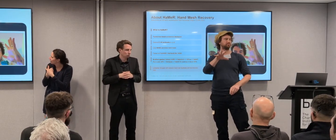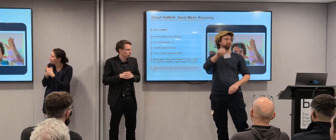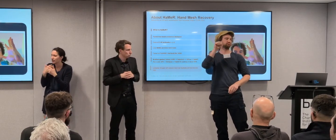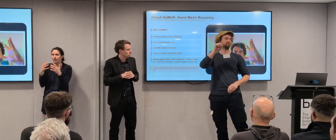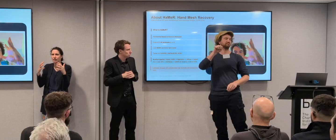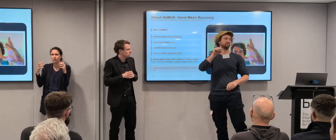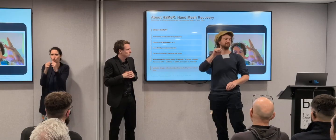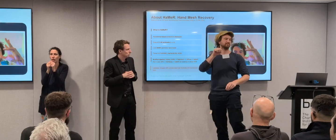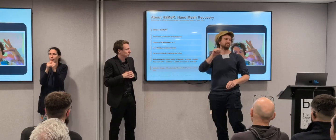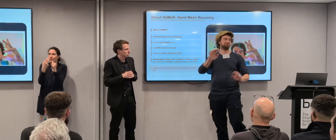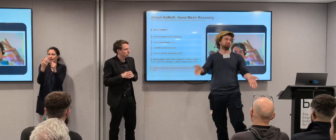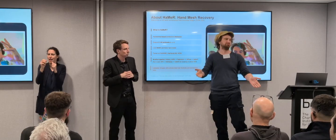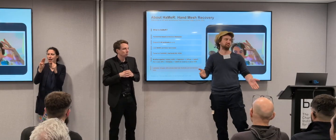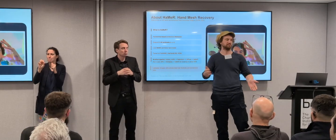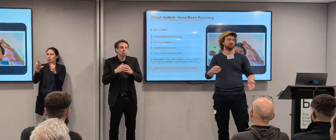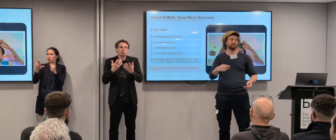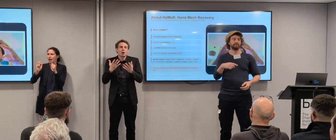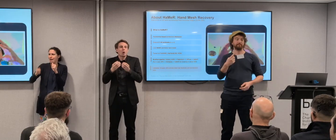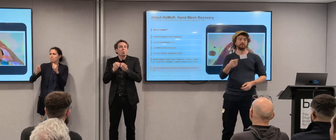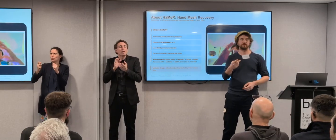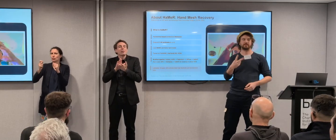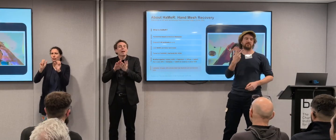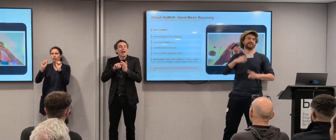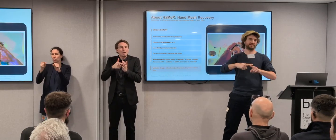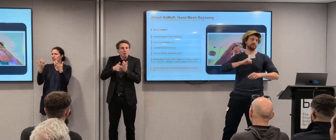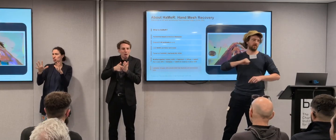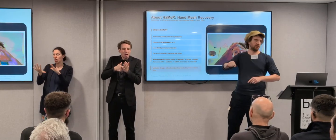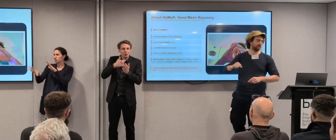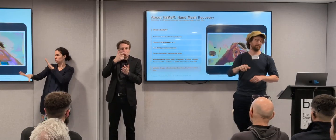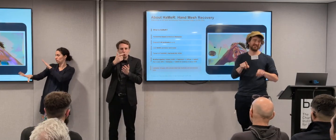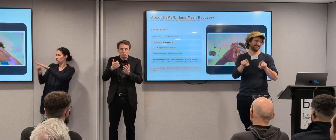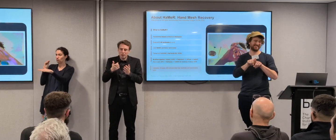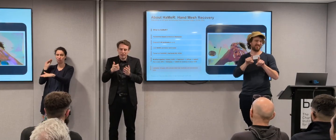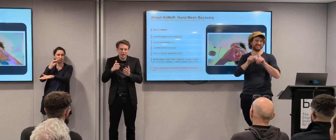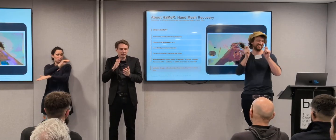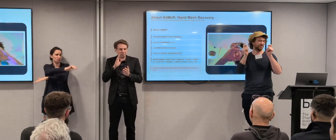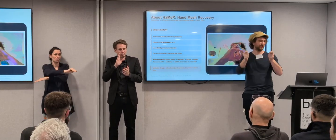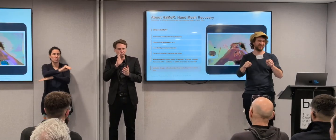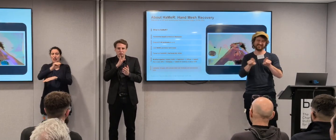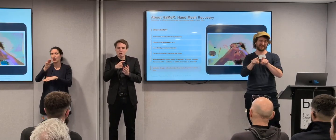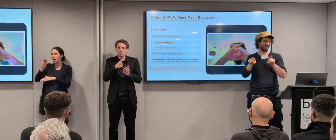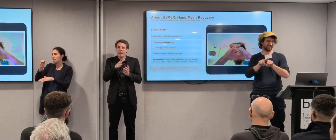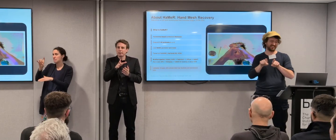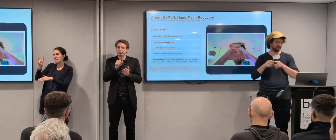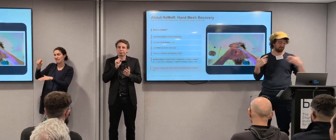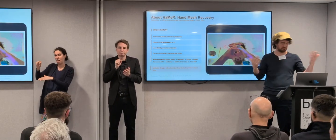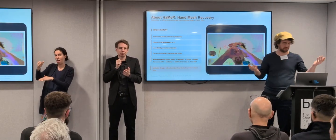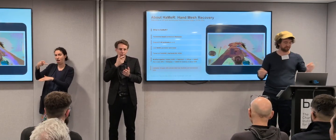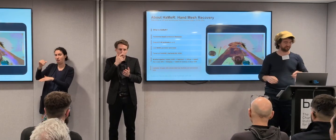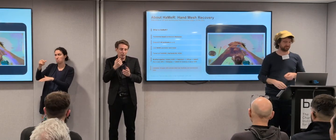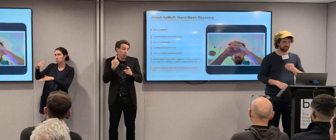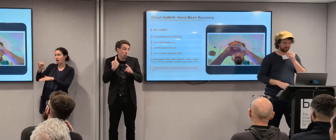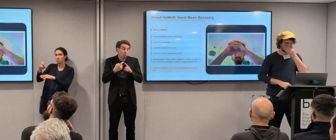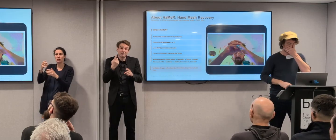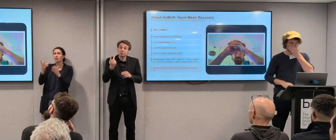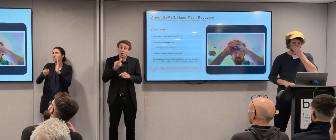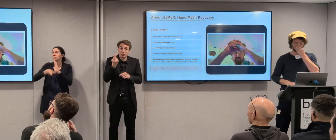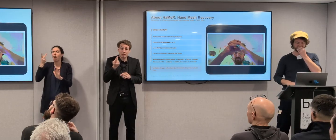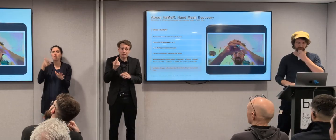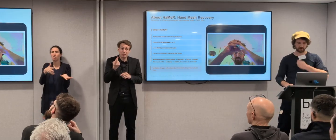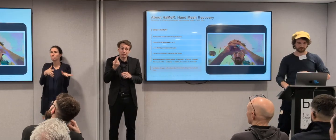And with HaMeR, you can just take it directly from MediaPipe, and it's way quicker, double as fast compared